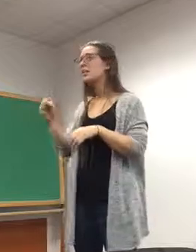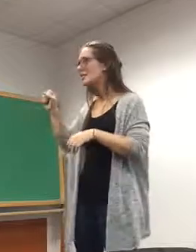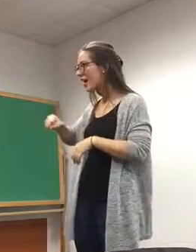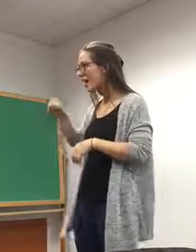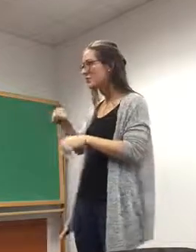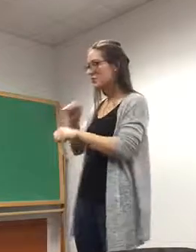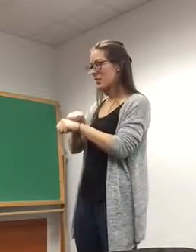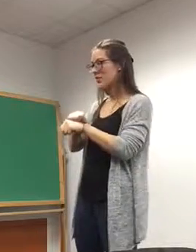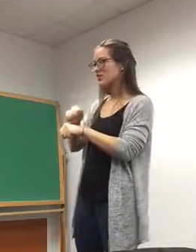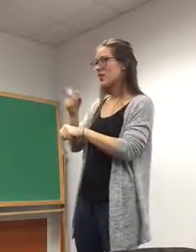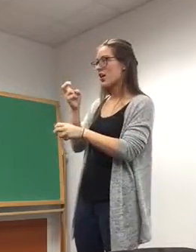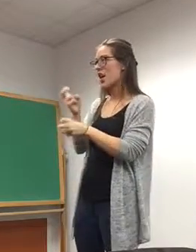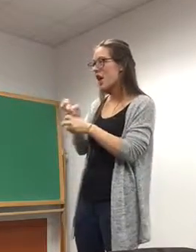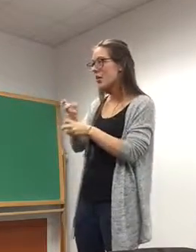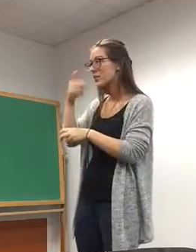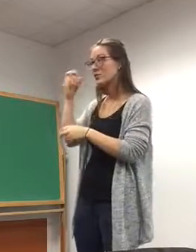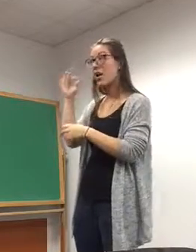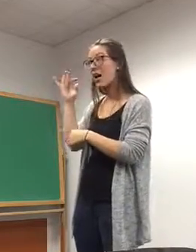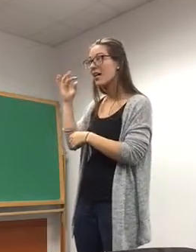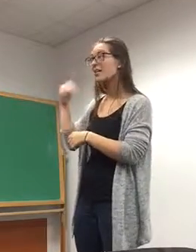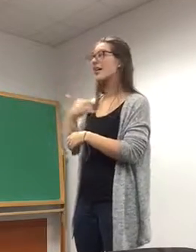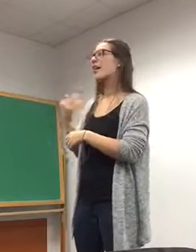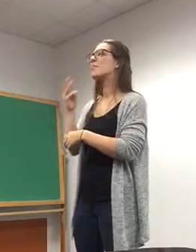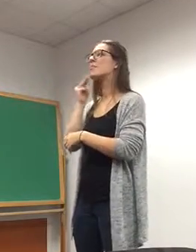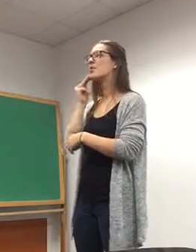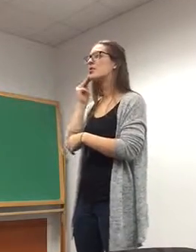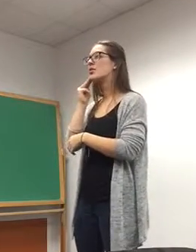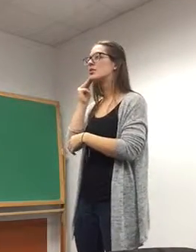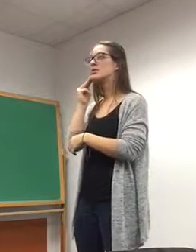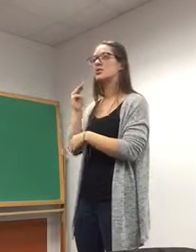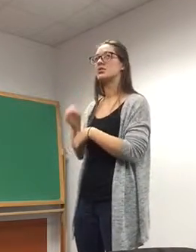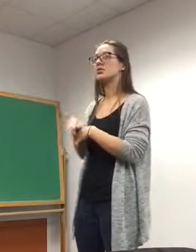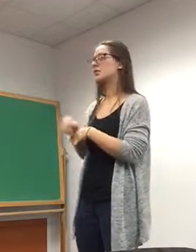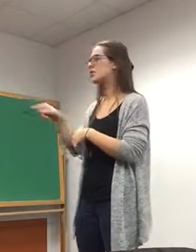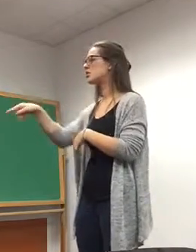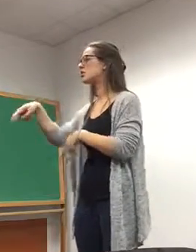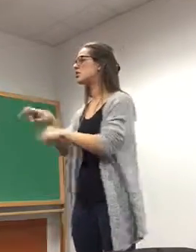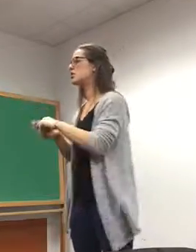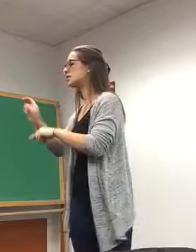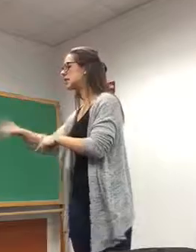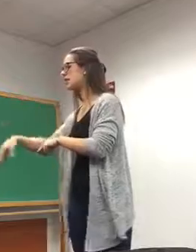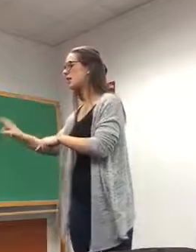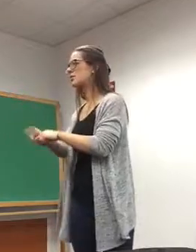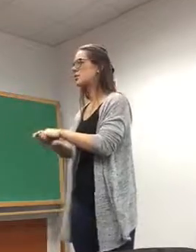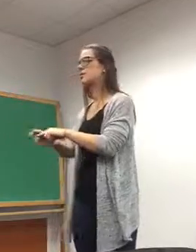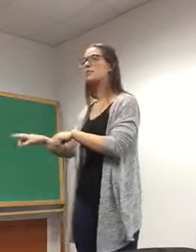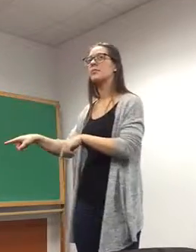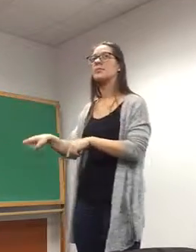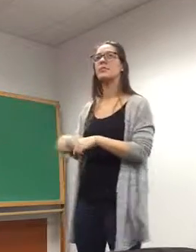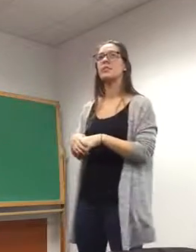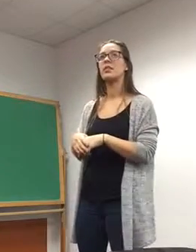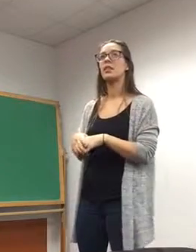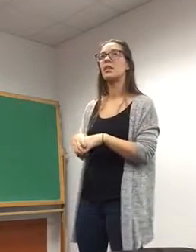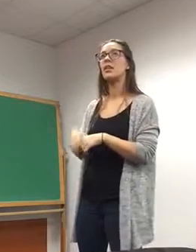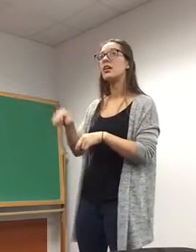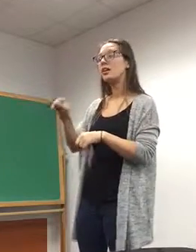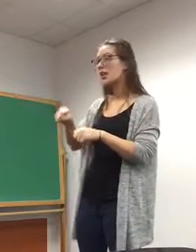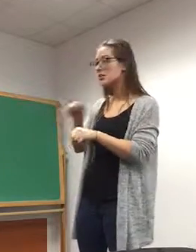is because they have minerals in it. Put your chair down. Would you break my chair? Okay, the rocks are so hard because of the mineral content in them, and your bones are so hard because of the